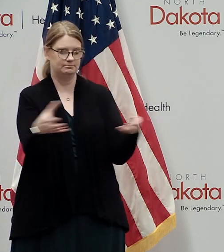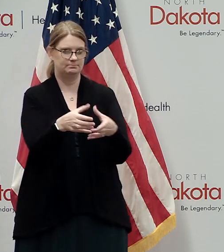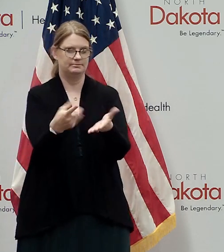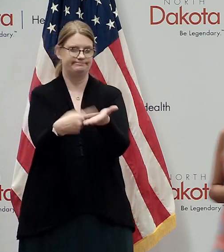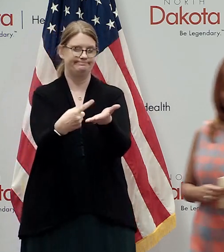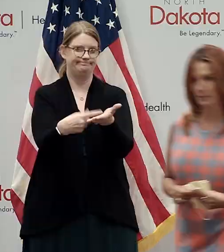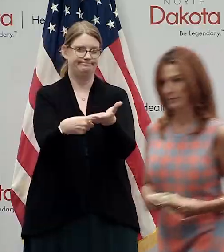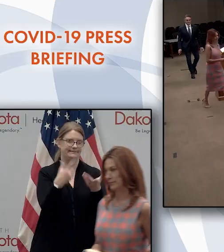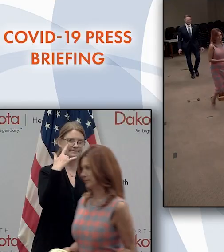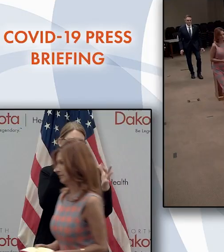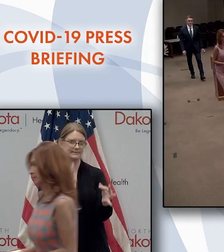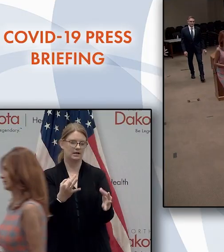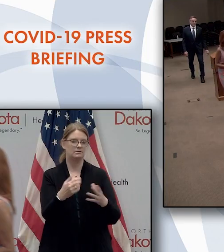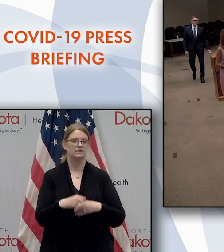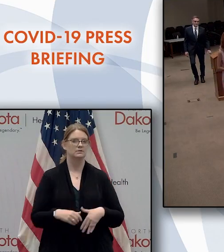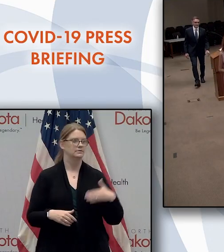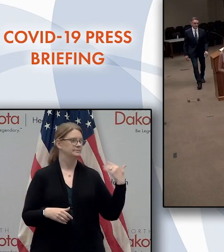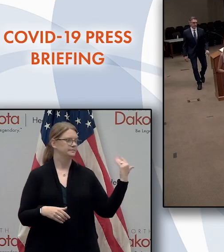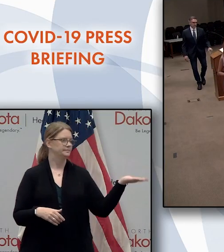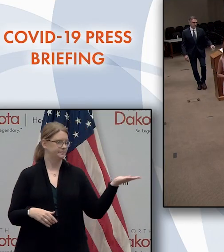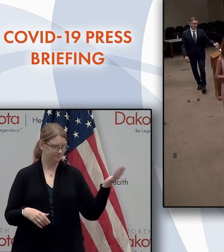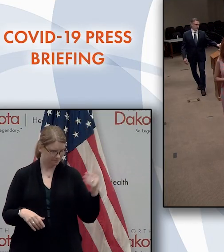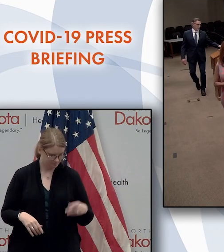defer to the governor.